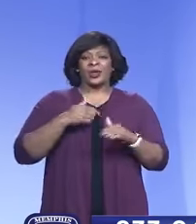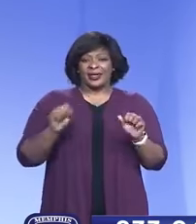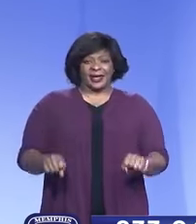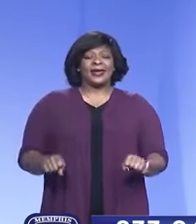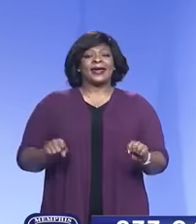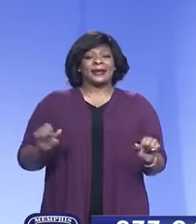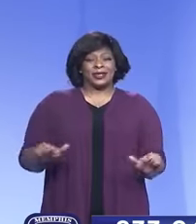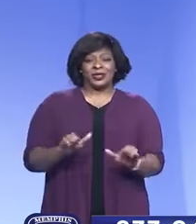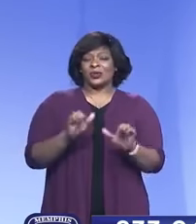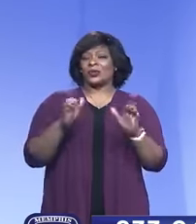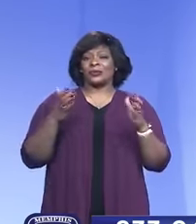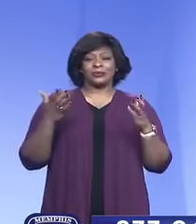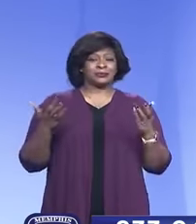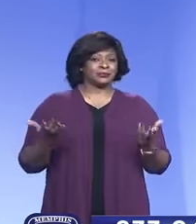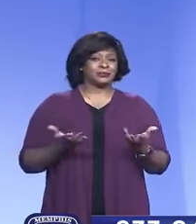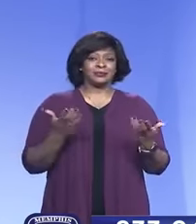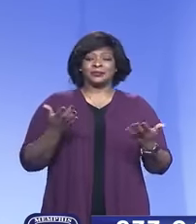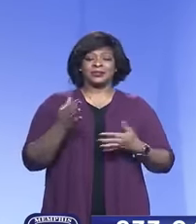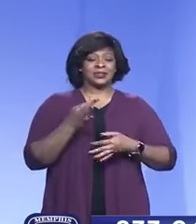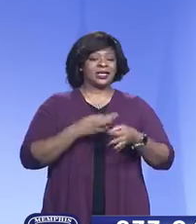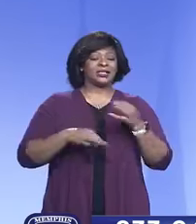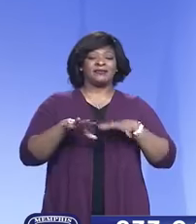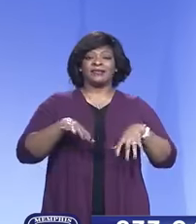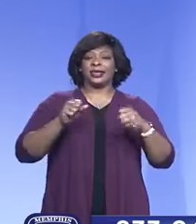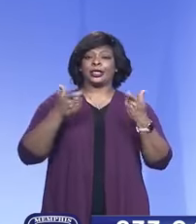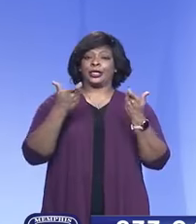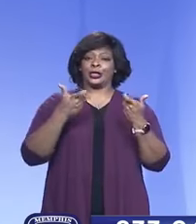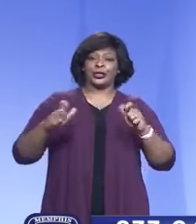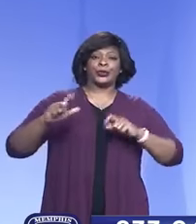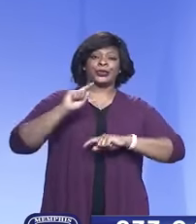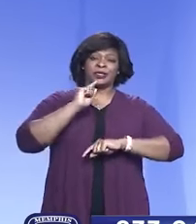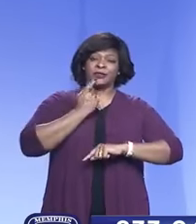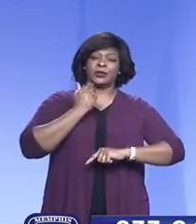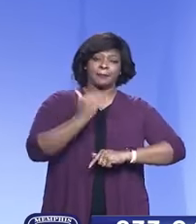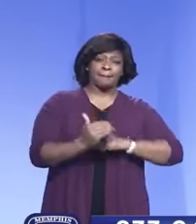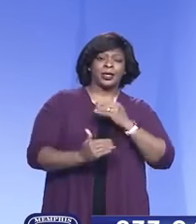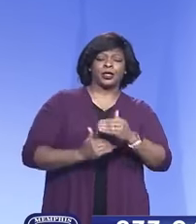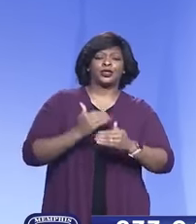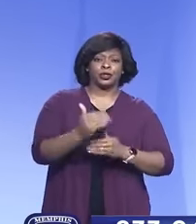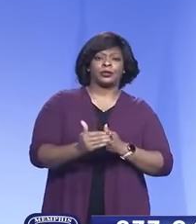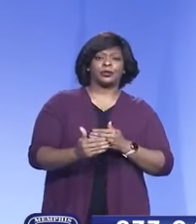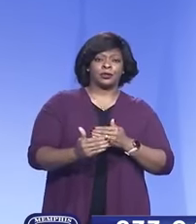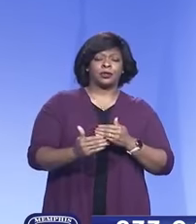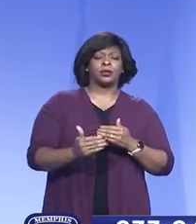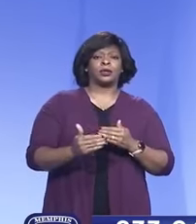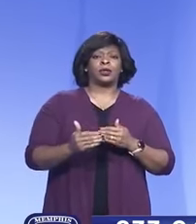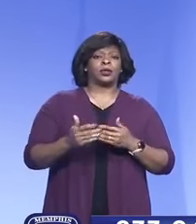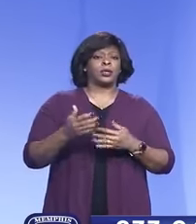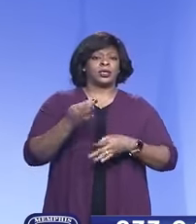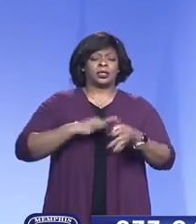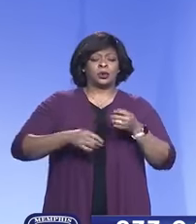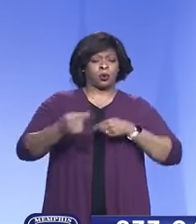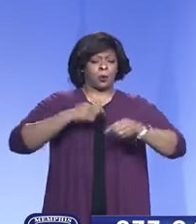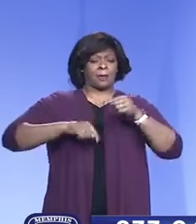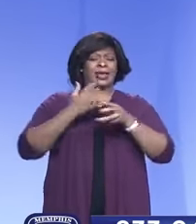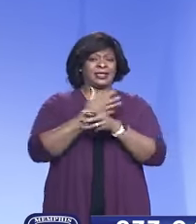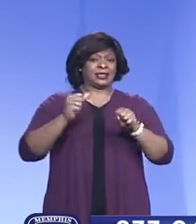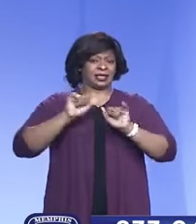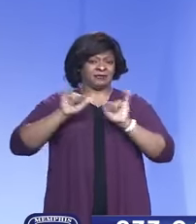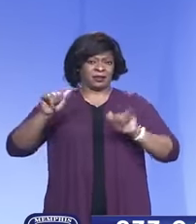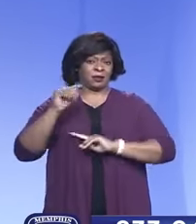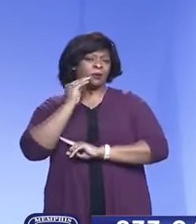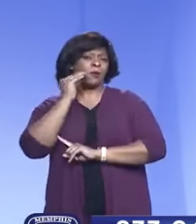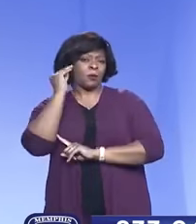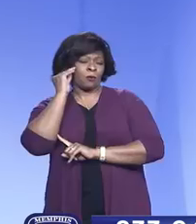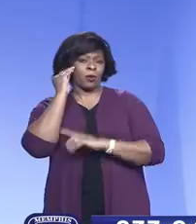can do short of taking drastic measures of going back to safer at home